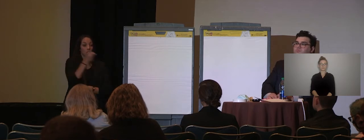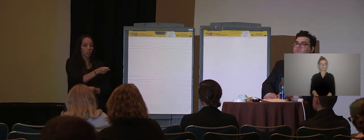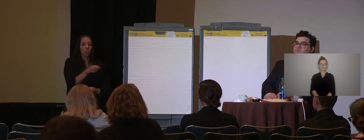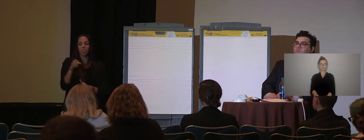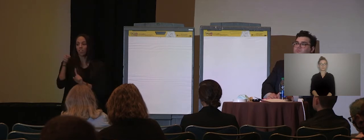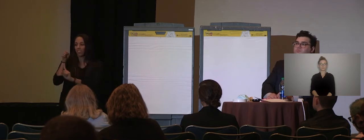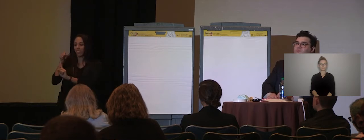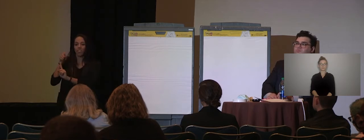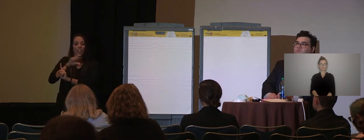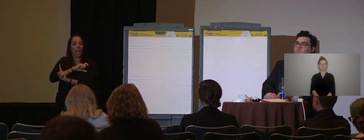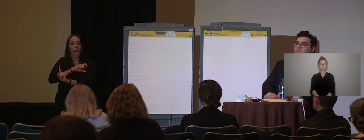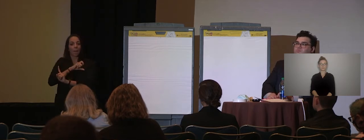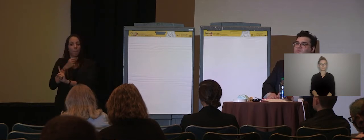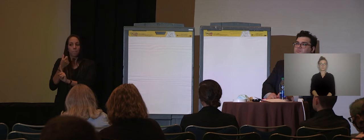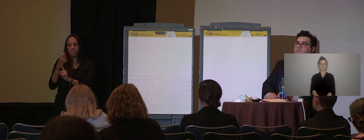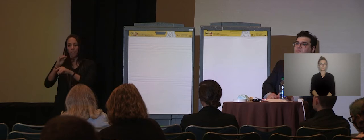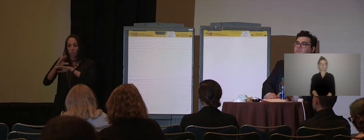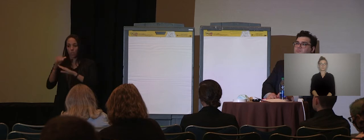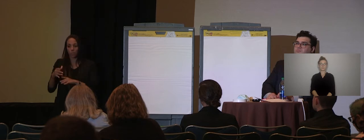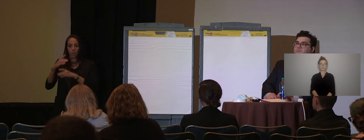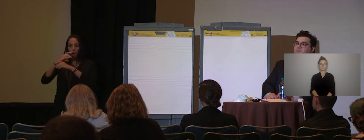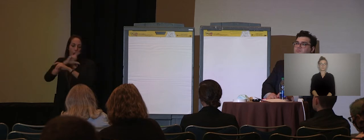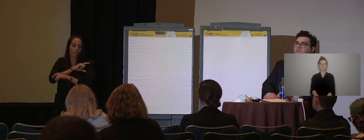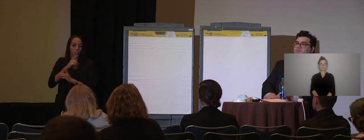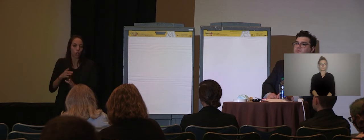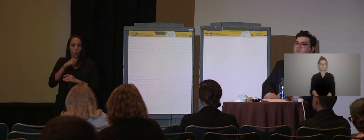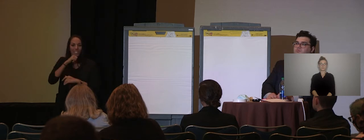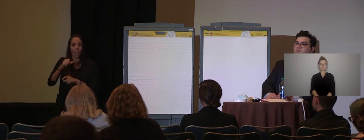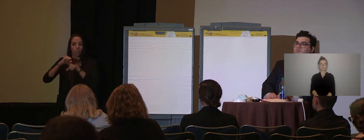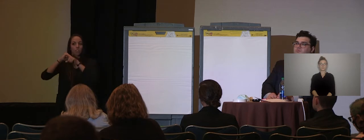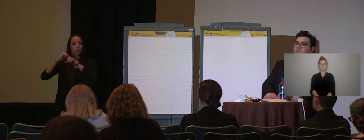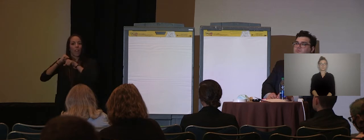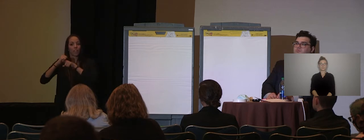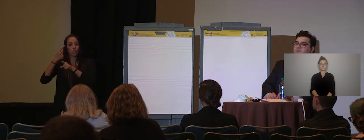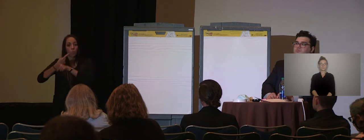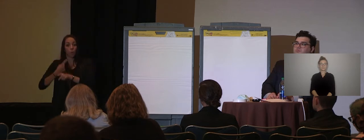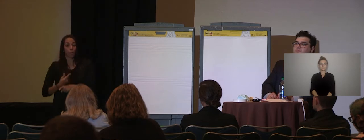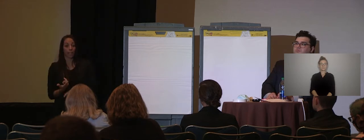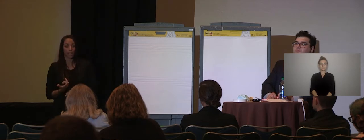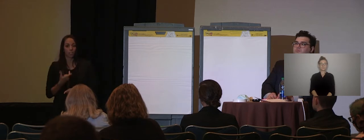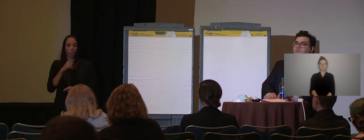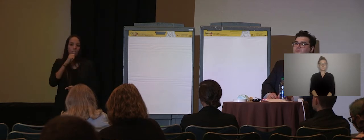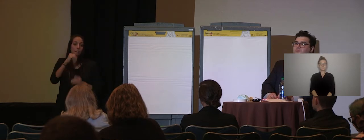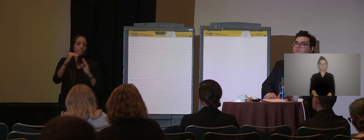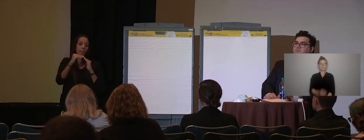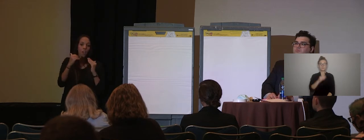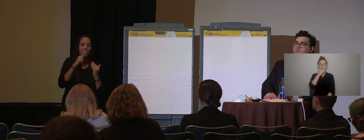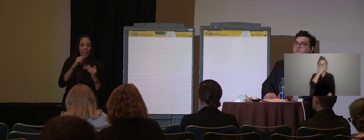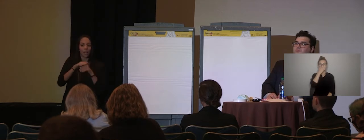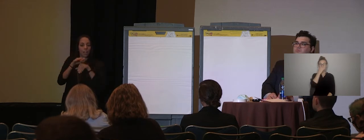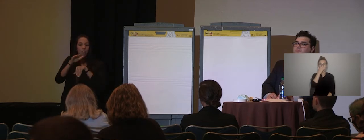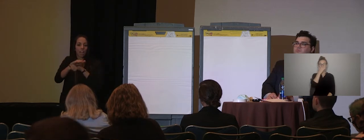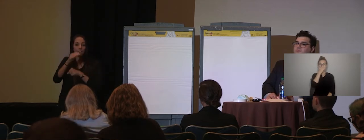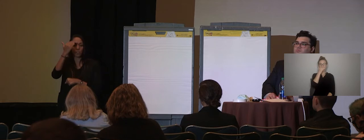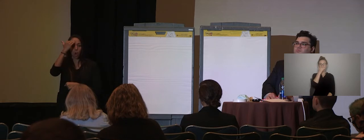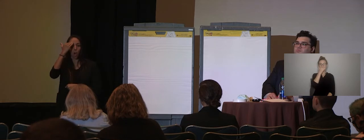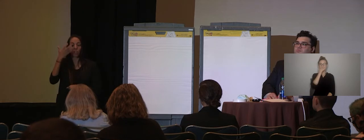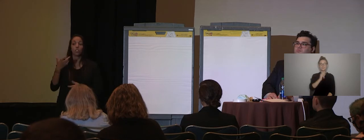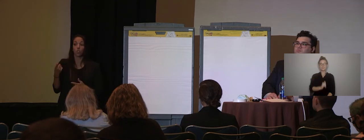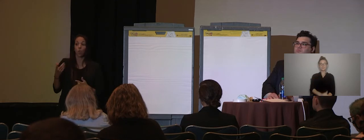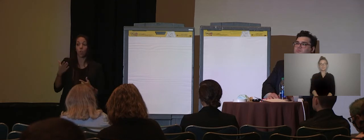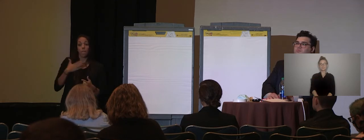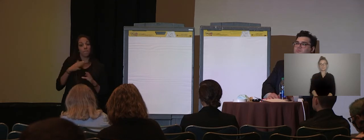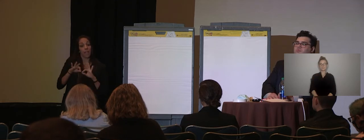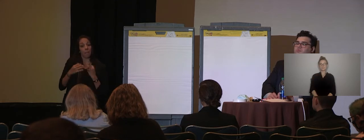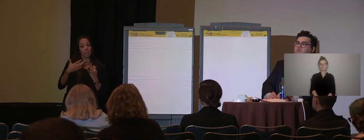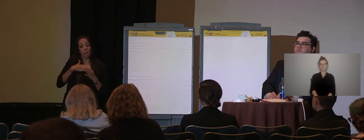know, I've been on both sides at this point. Mm-hmm. My husband just retired. He's been 35 years within law enforcement. So we know that this is something